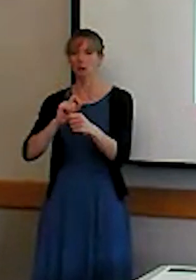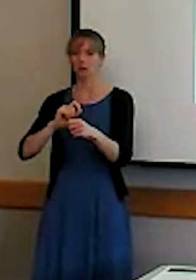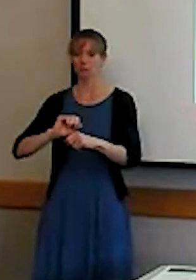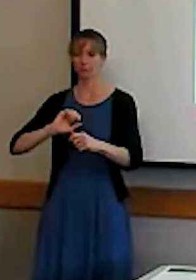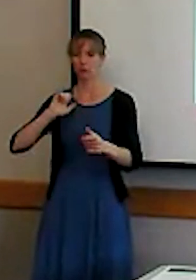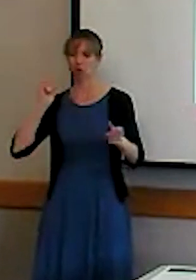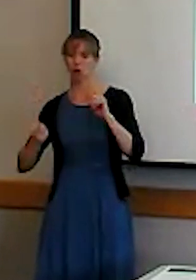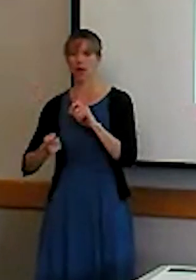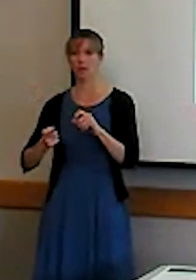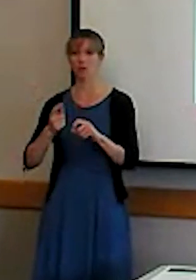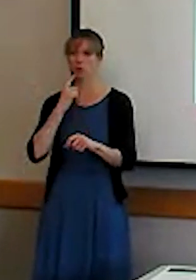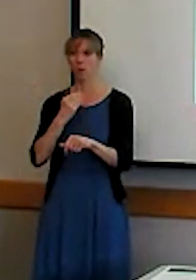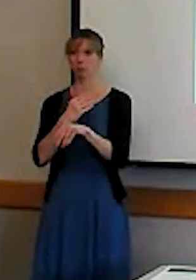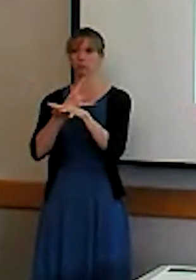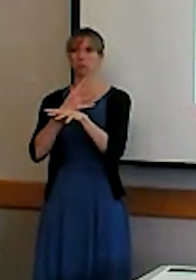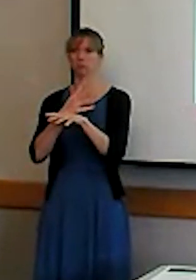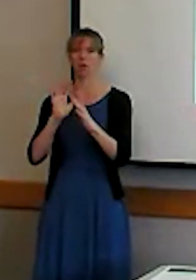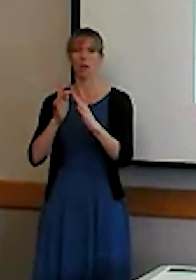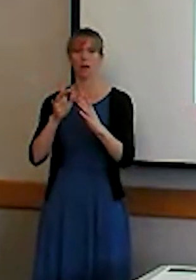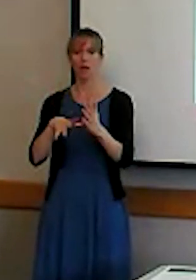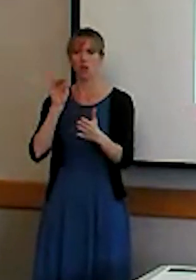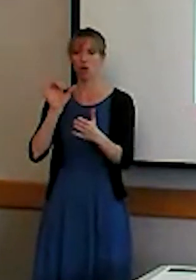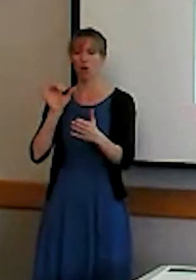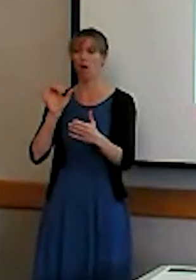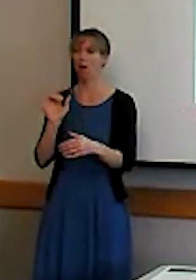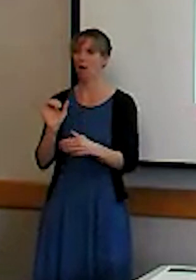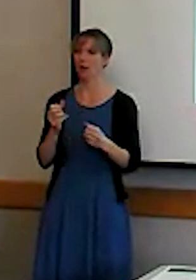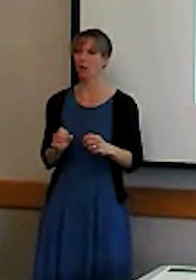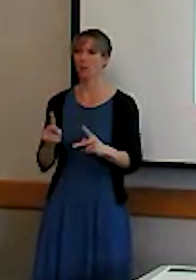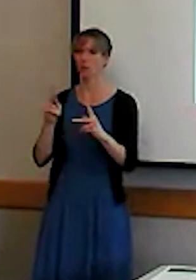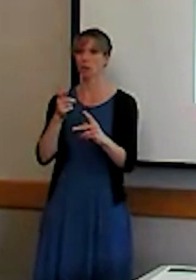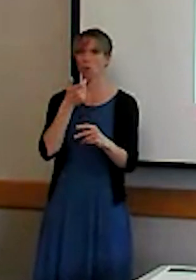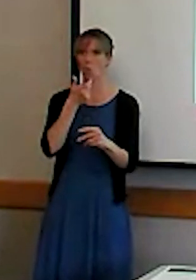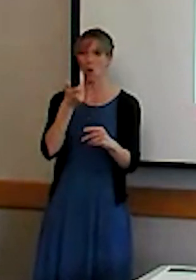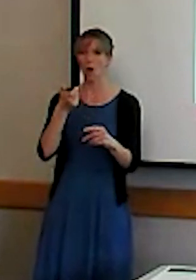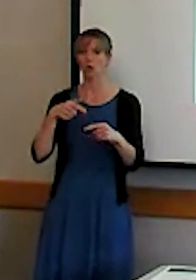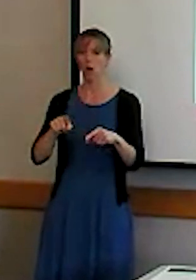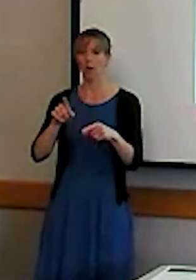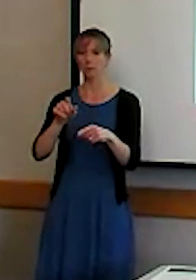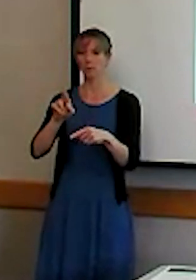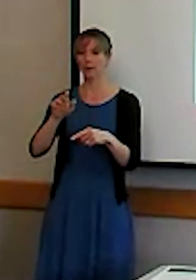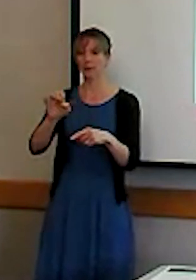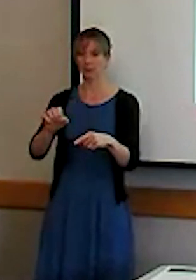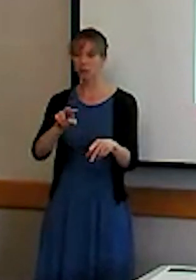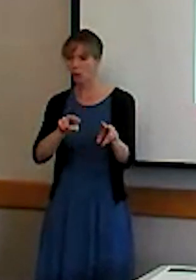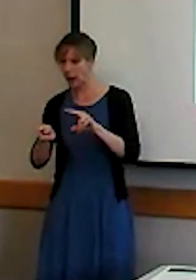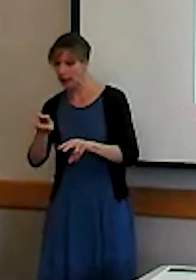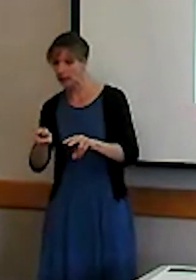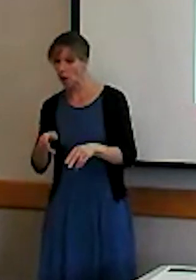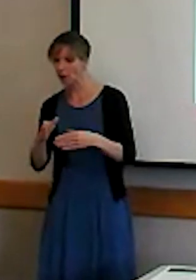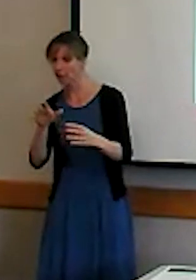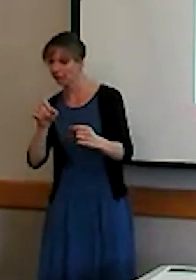online. And one of the things that came out of it was that gave me the opportunity to watch as they did the recipe, so I can give them